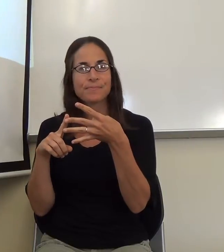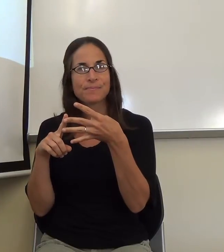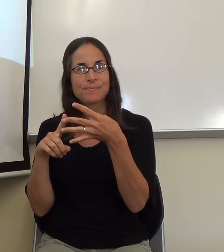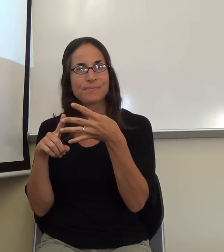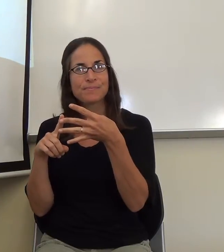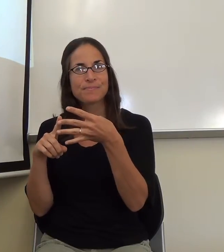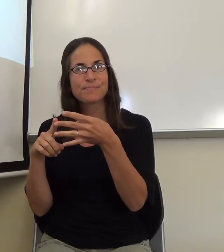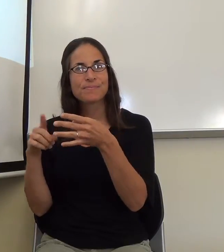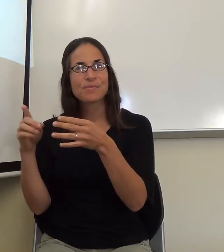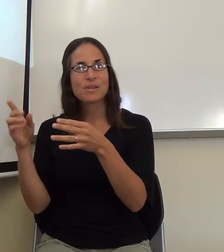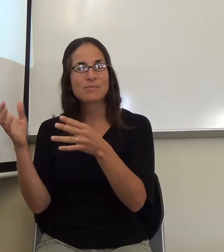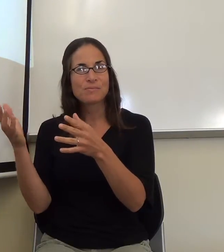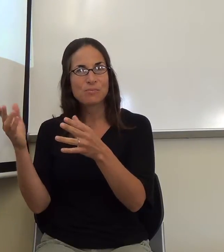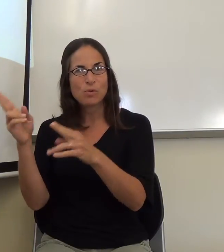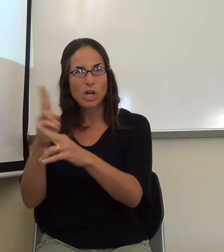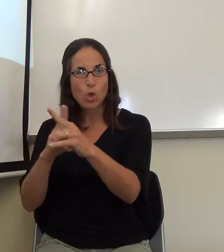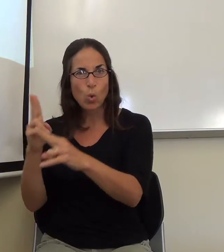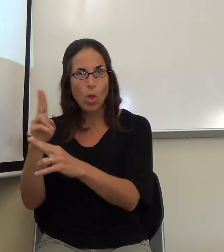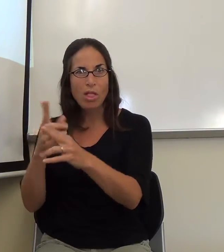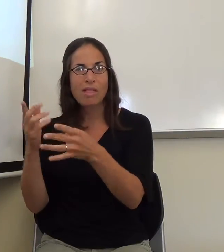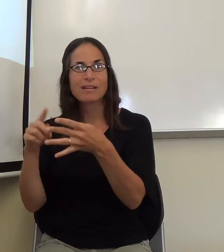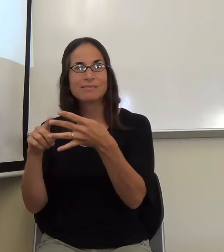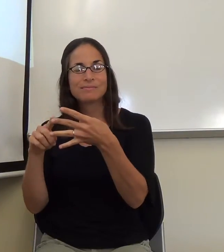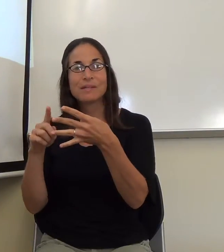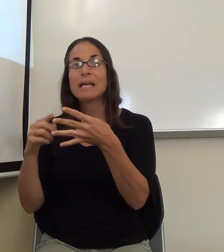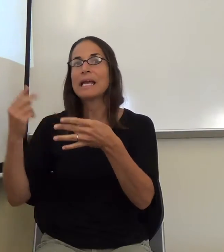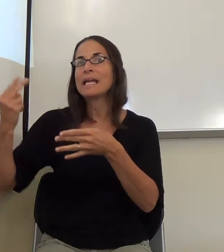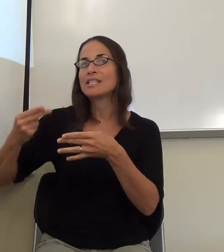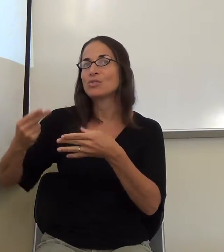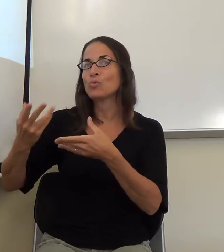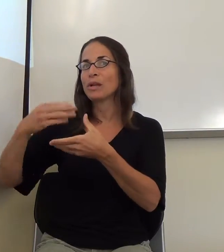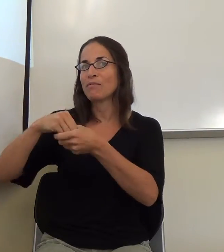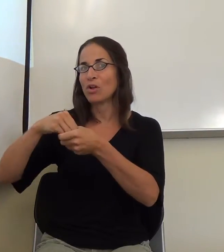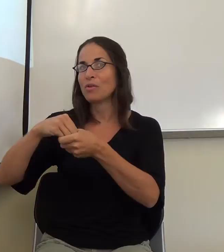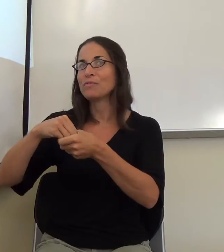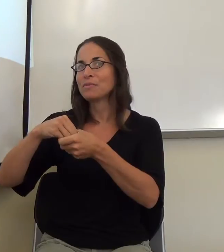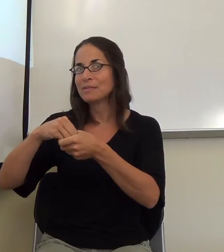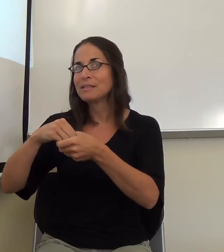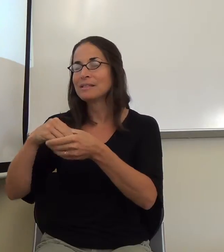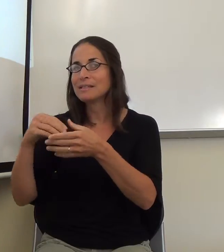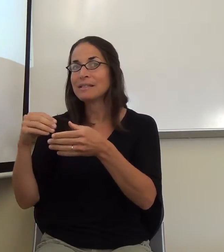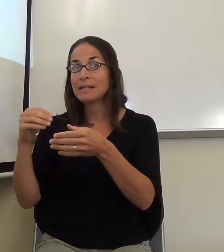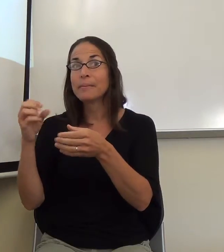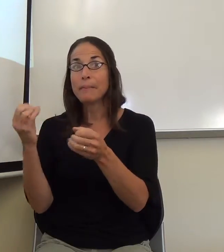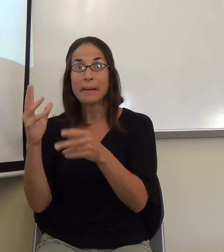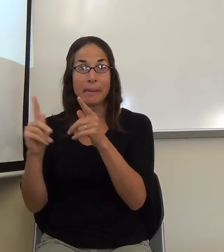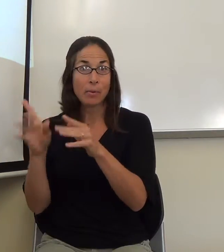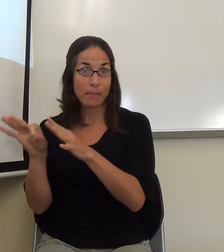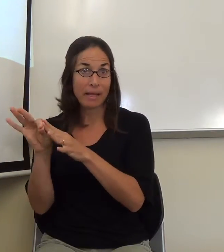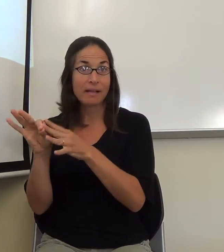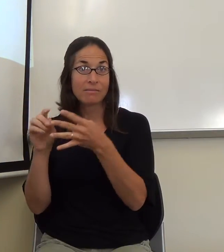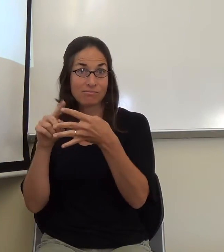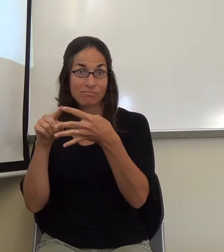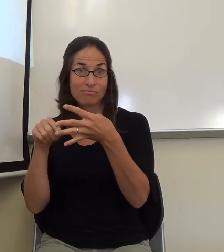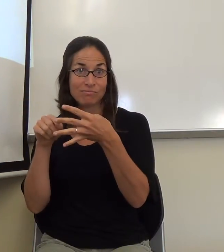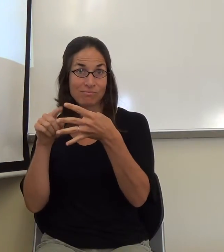Again, there's a lot of history here. I've had people pick, ridicule, insult, because